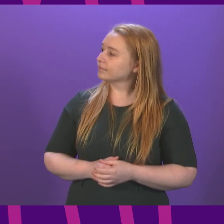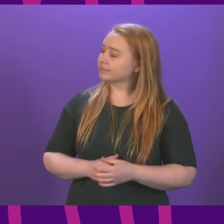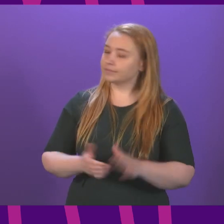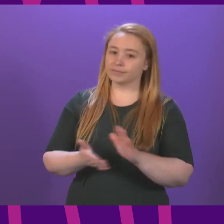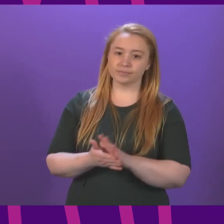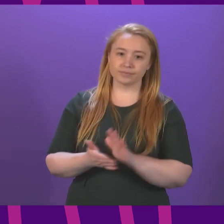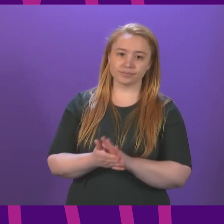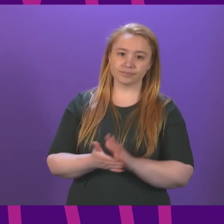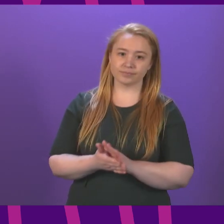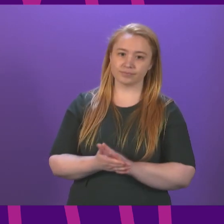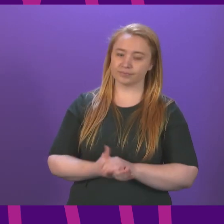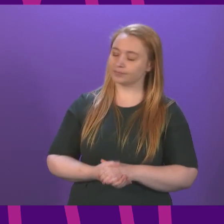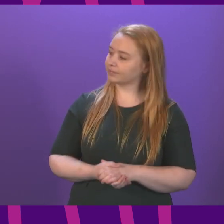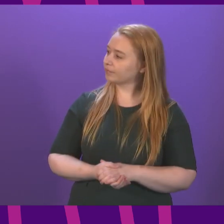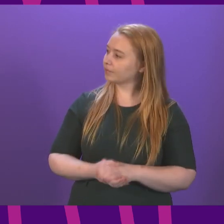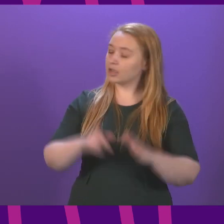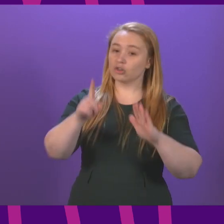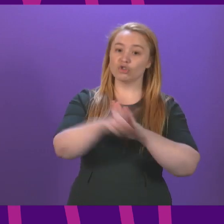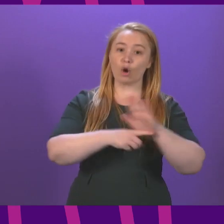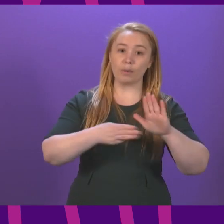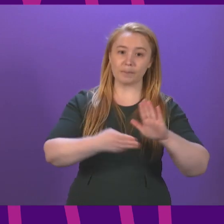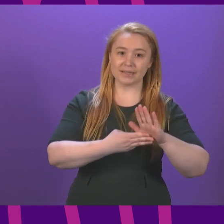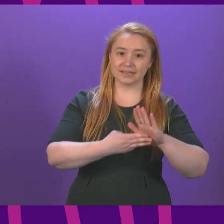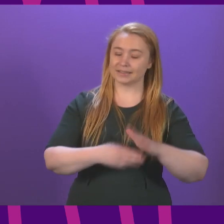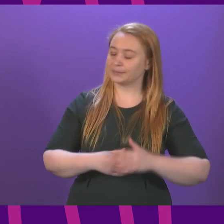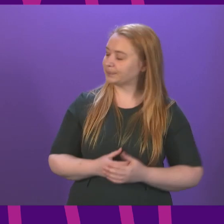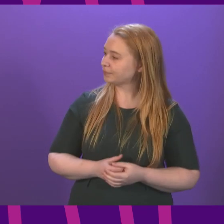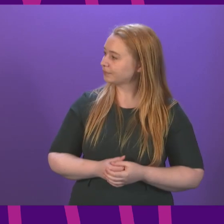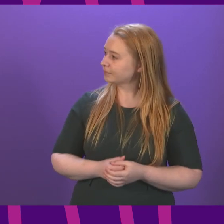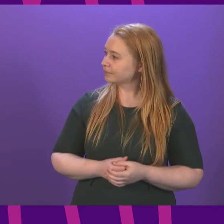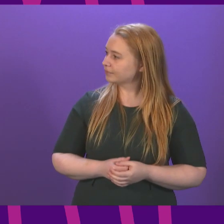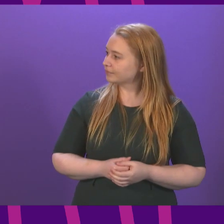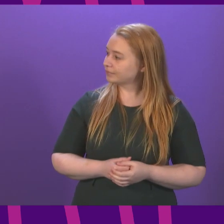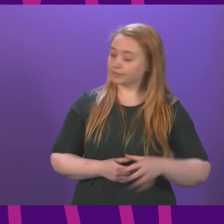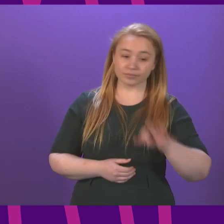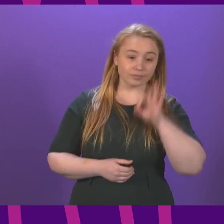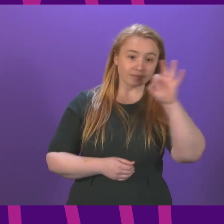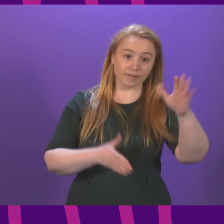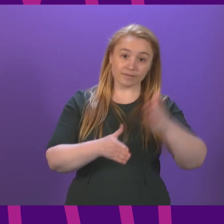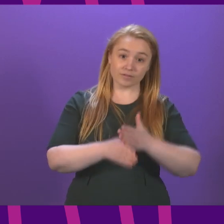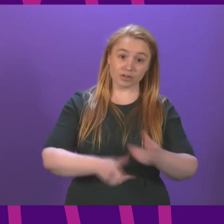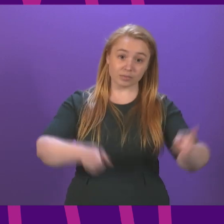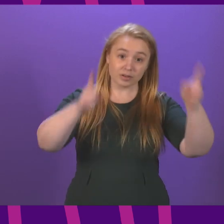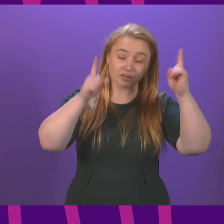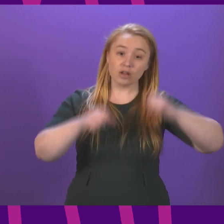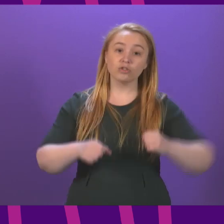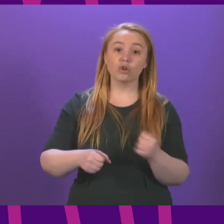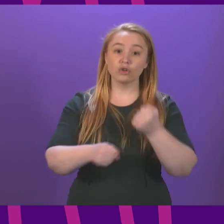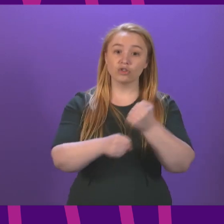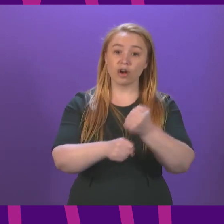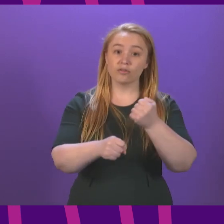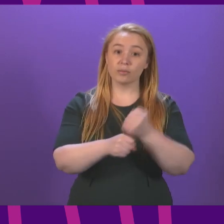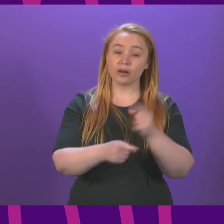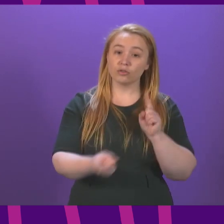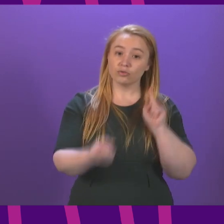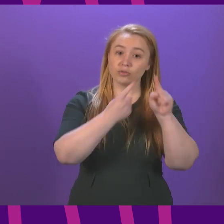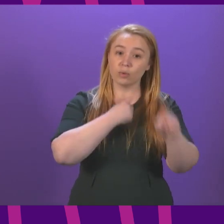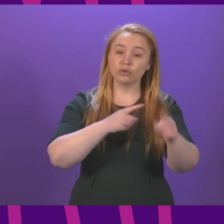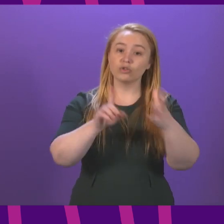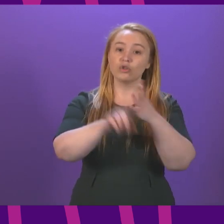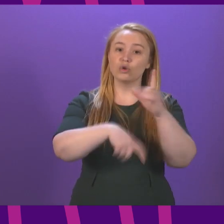Thank you. Question five, John Mason. Thank you. To ask the First Minister what the Scottish Government's response is to the UK